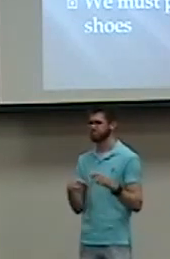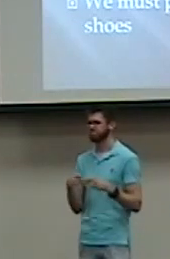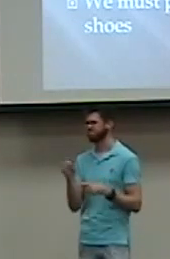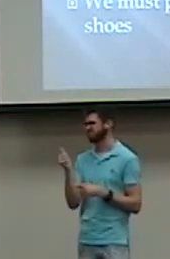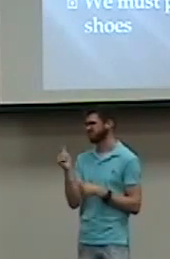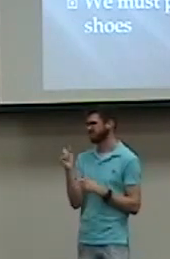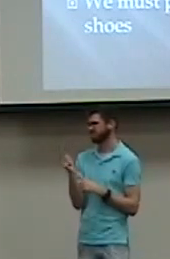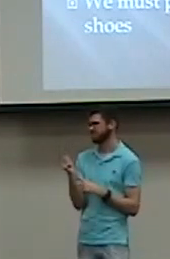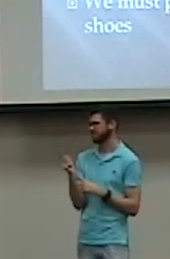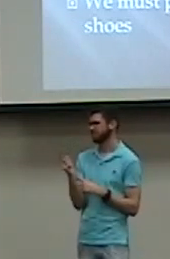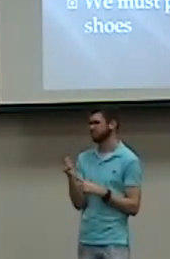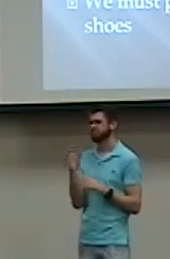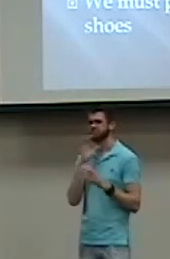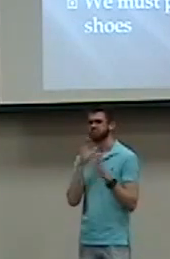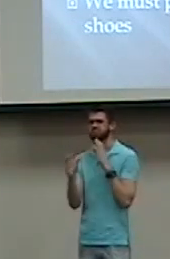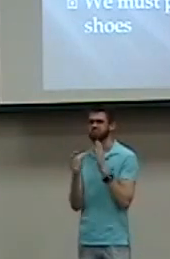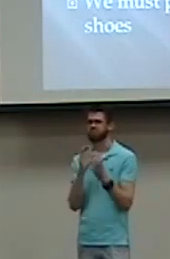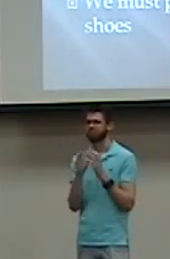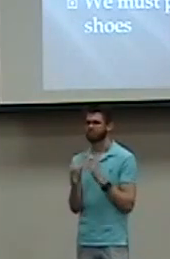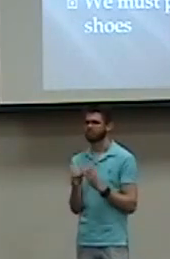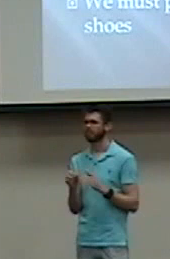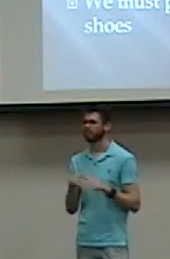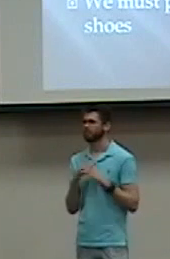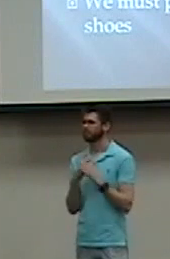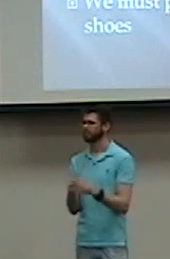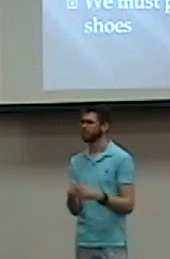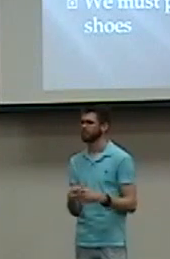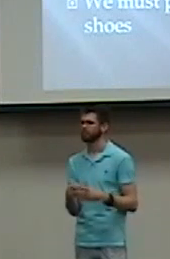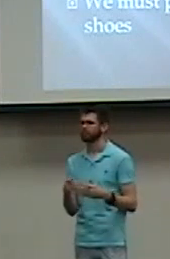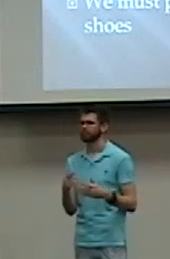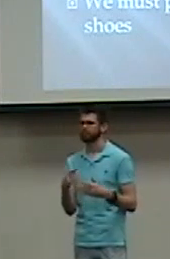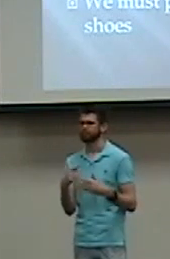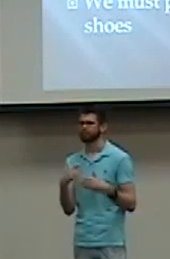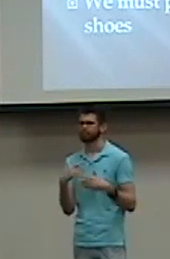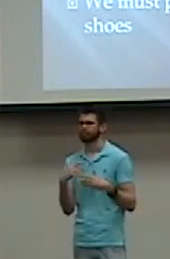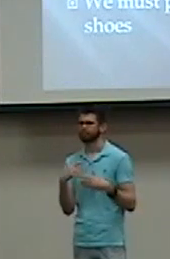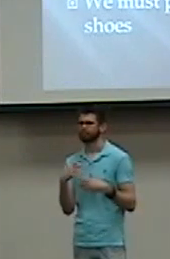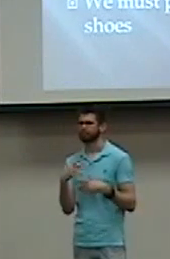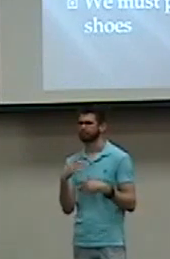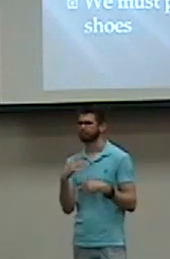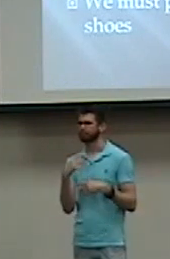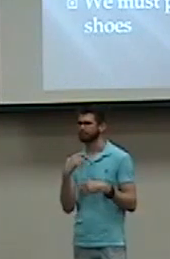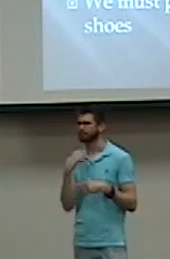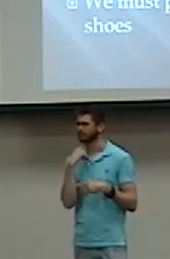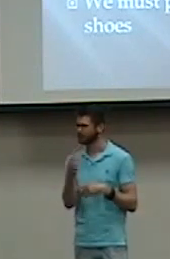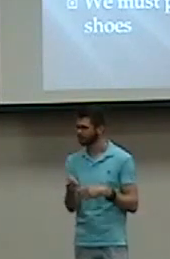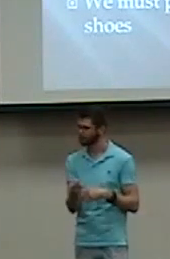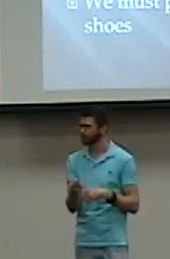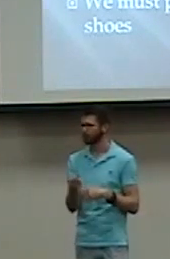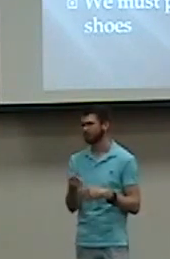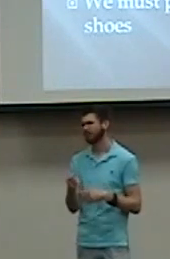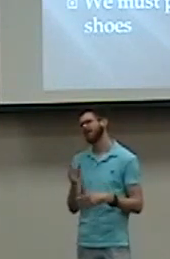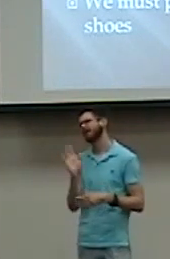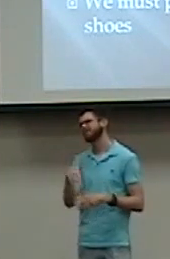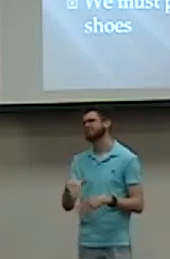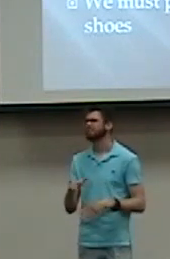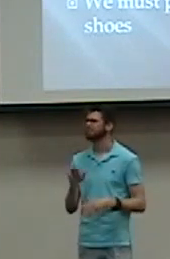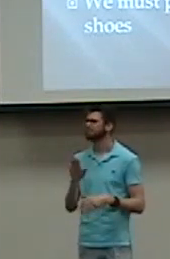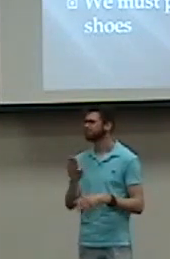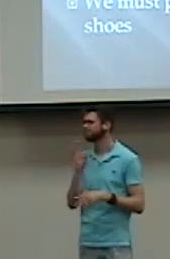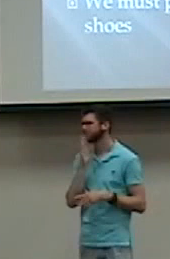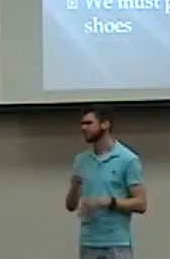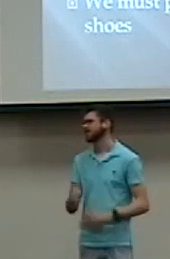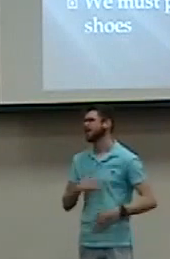year-long relationship with them, begin to speak cures into their life after they've had doctor after doctor either tell them there's no